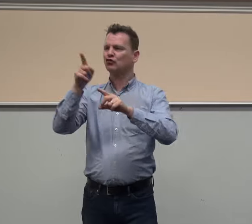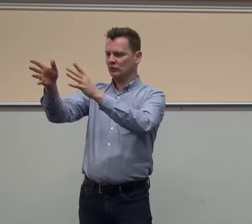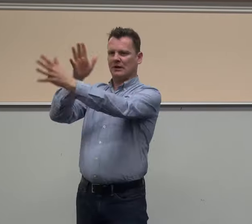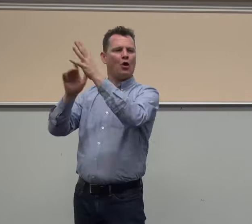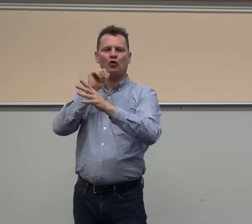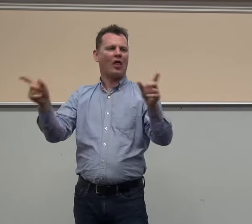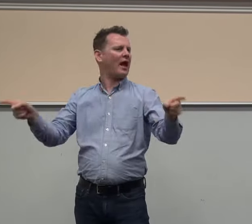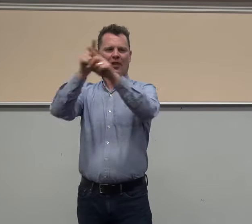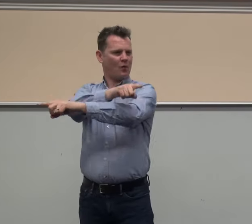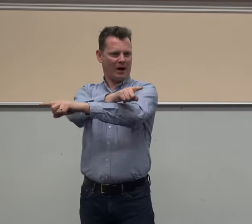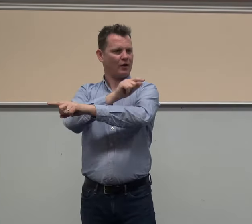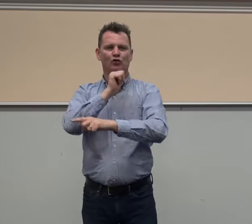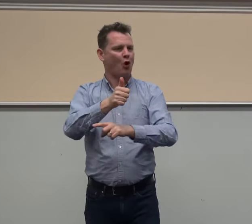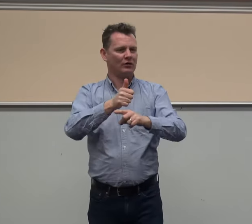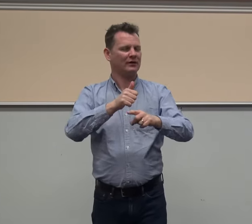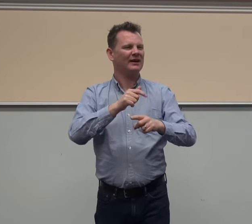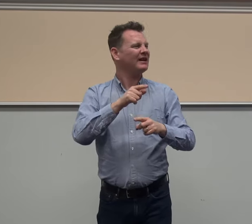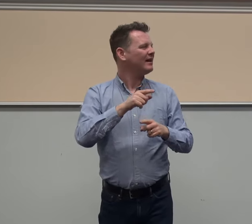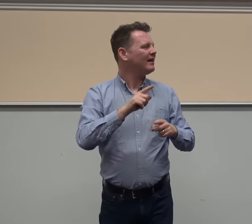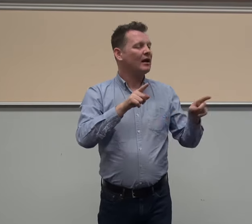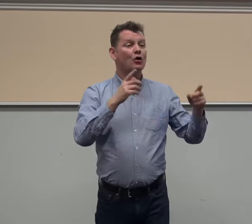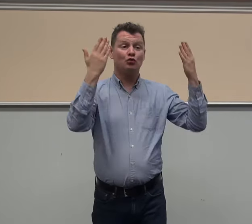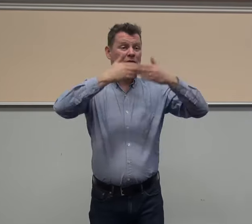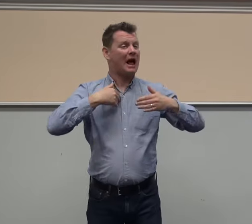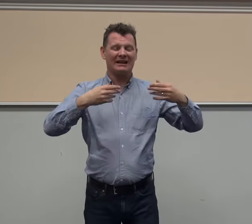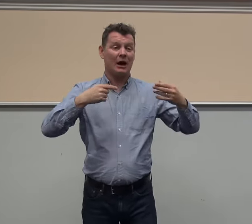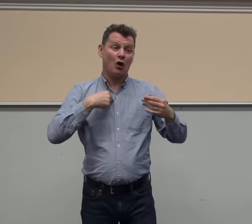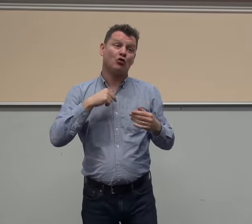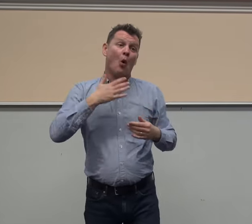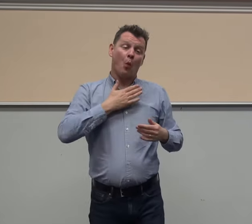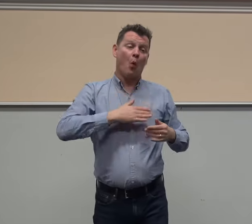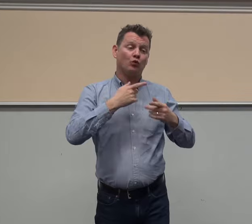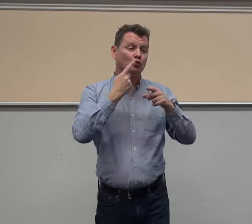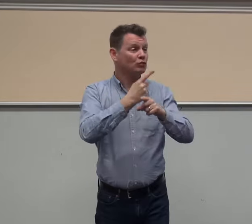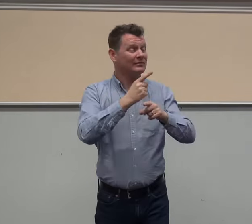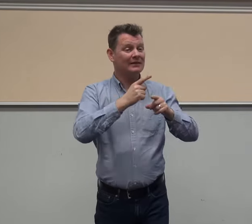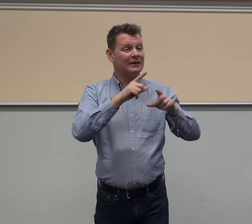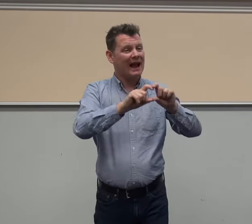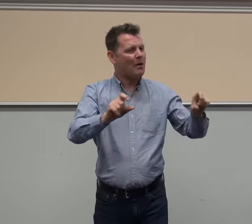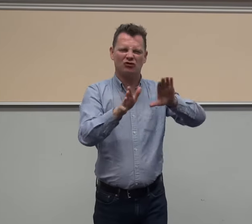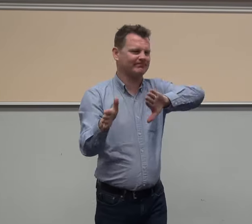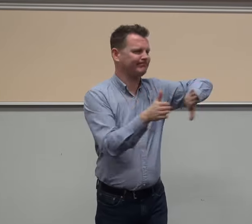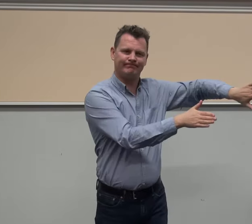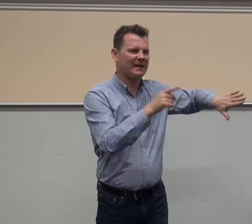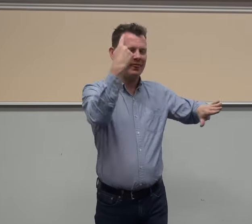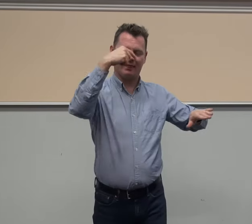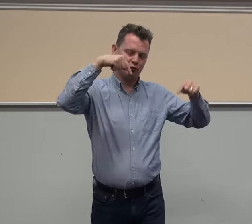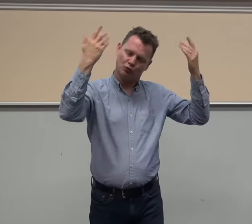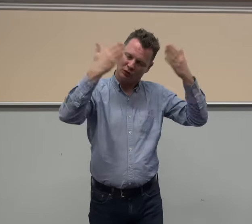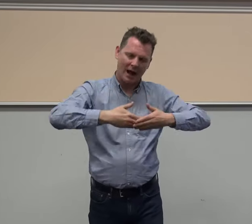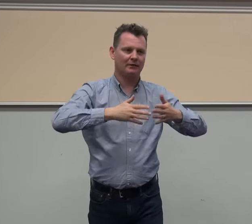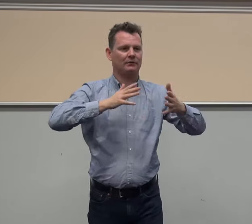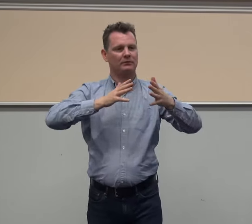And just to be clear, I'm not talking about captions tonight at all, although I showed you one. This is just about signed and spoken language.